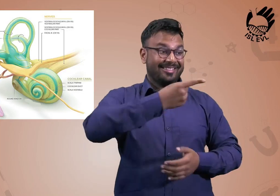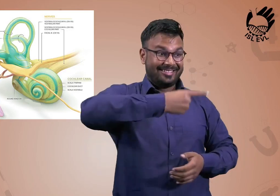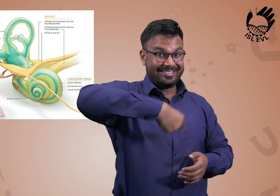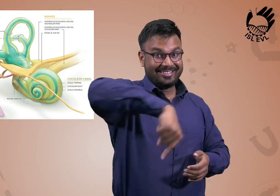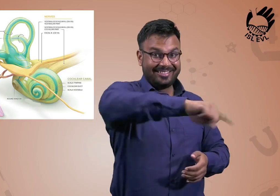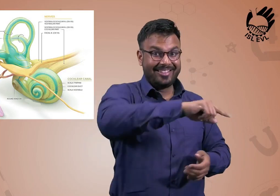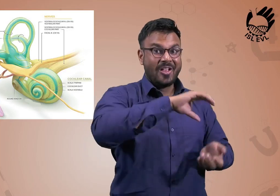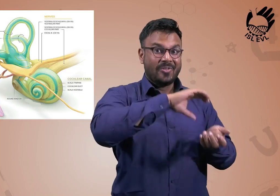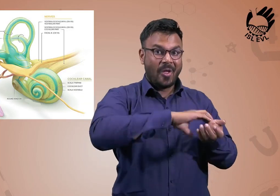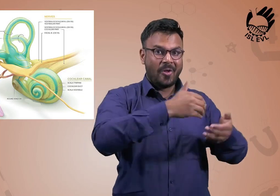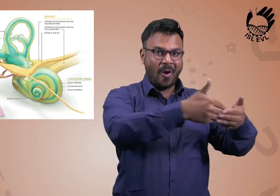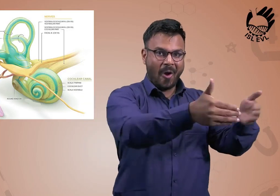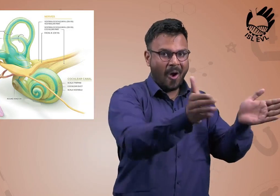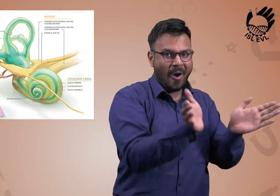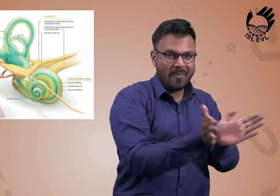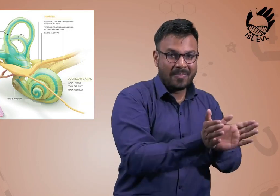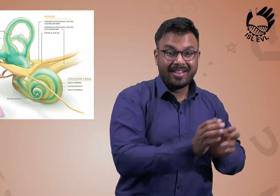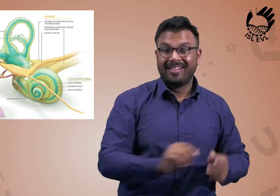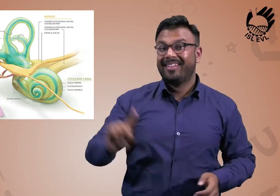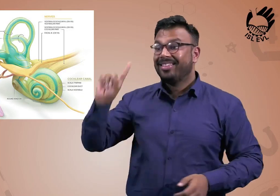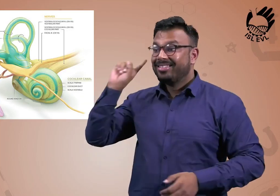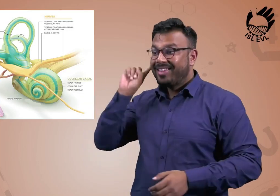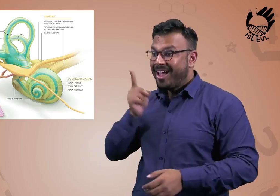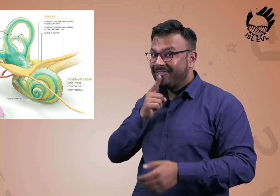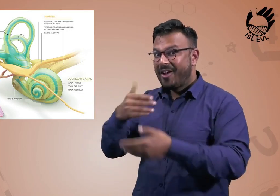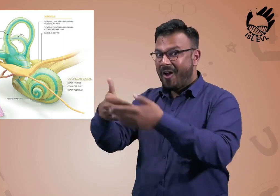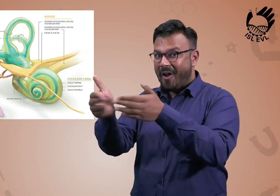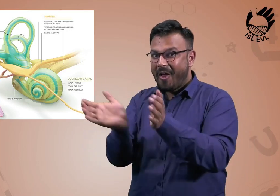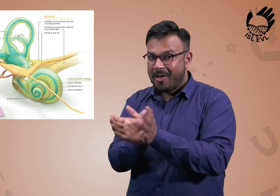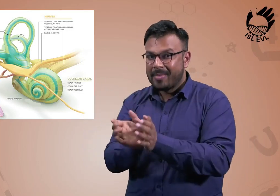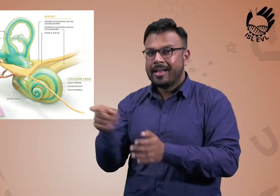This is a wrong belief. We deaf people can communicate very well.